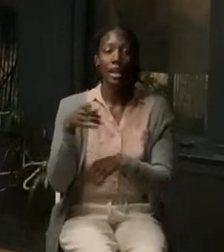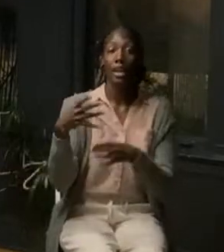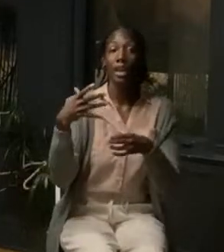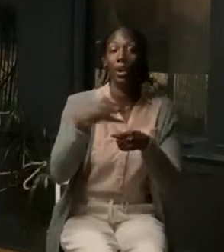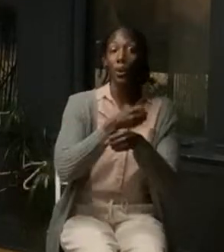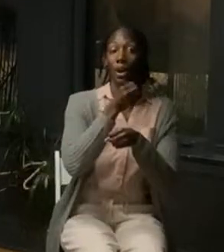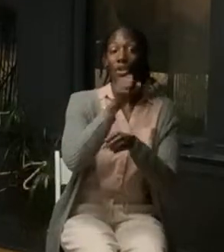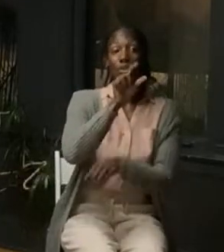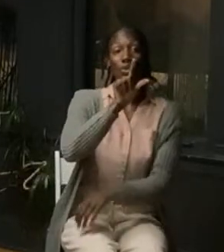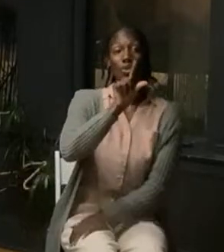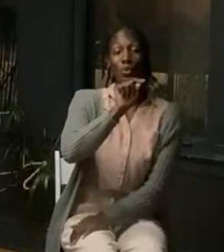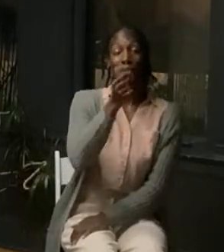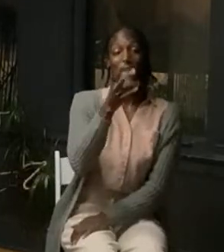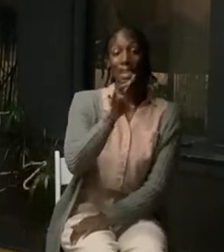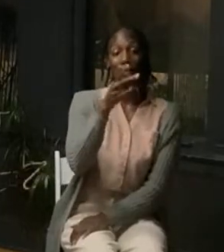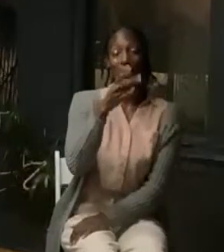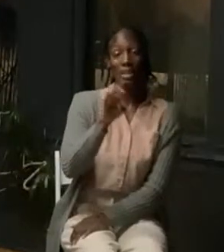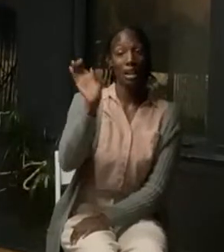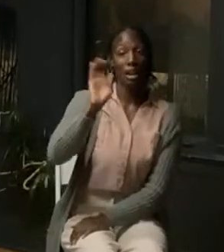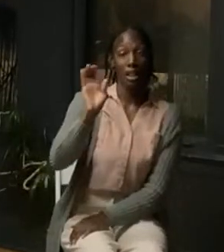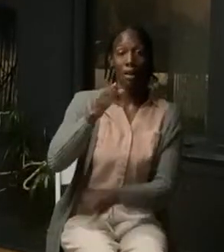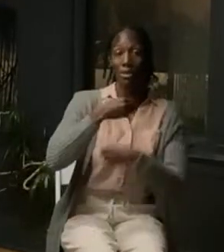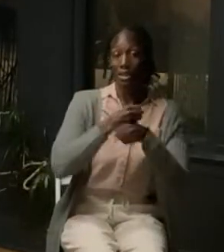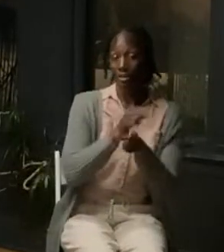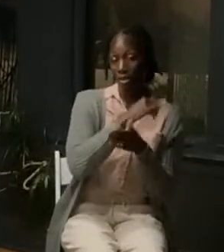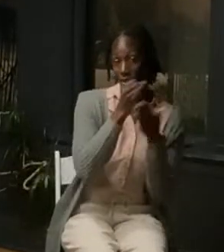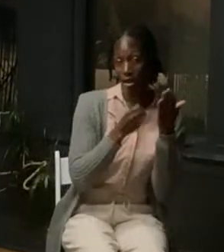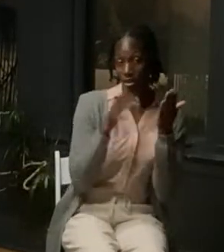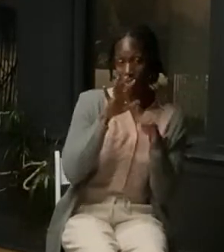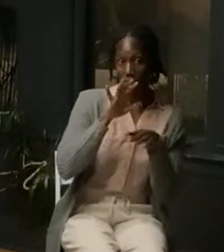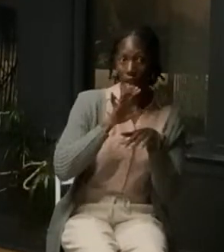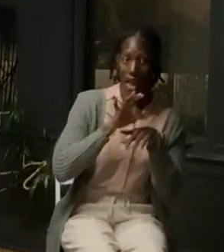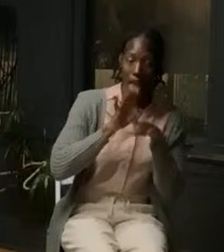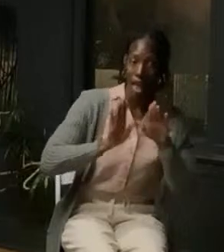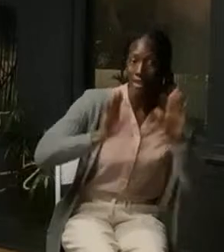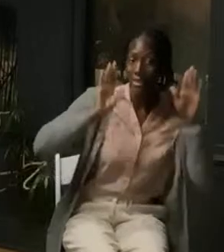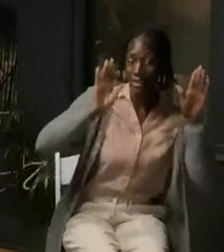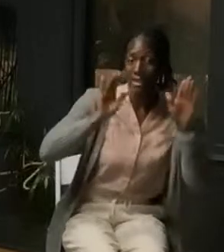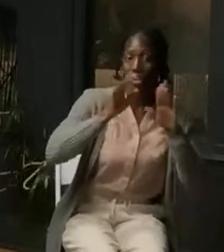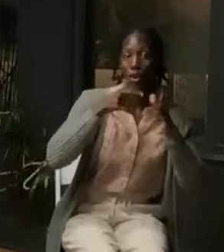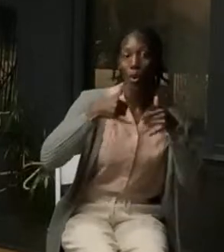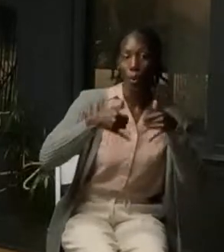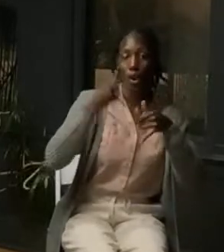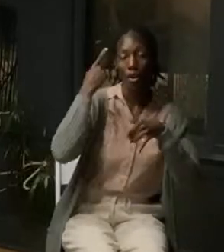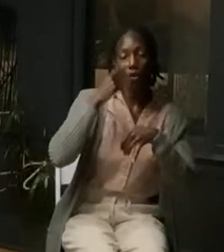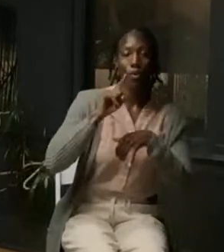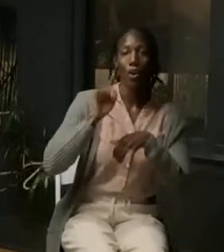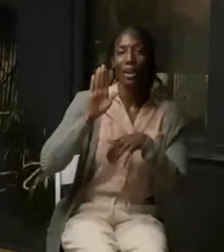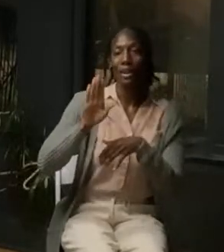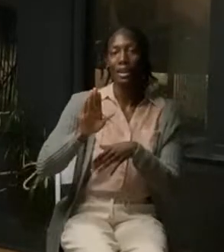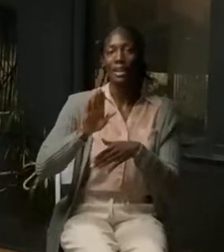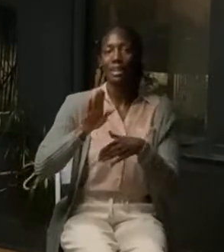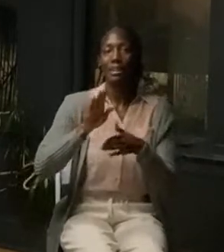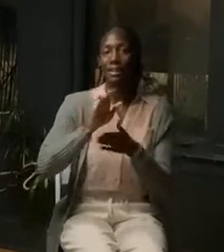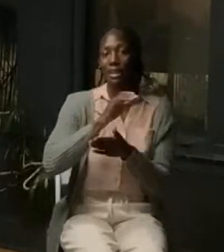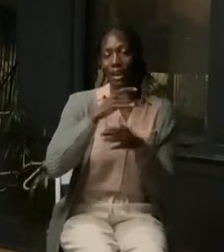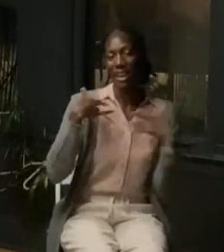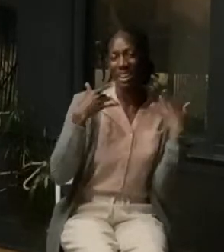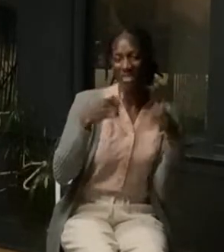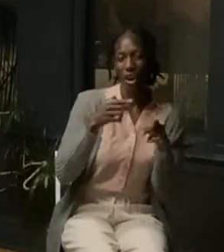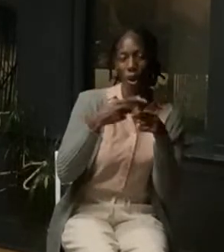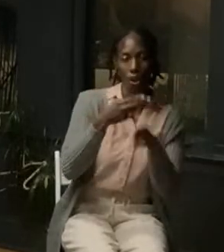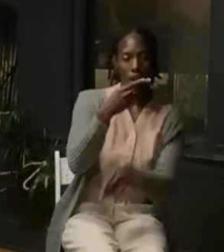the 2017 Columbus Makes Art Excellence Award for his event series Holler, 31 Days of Columbus Black Art,